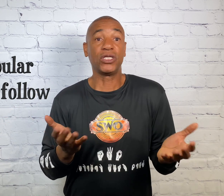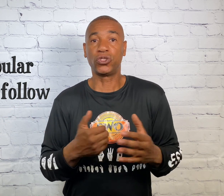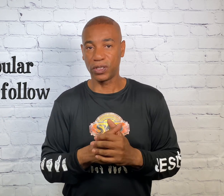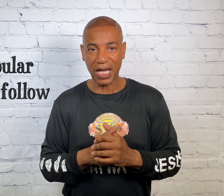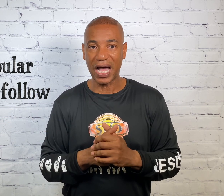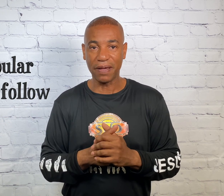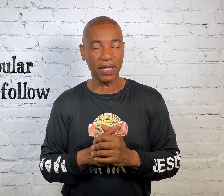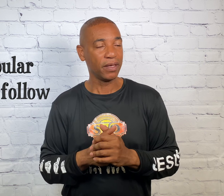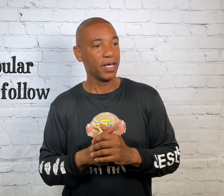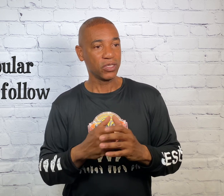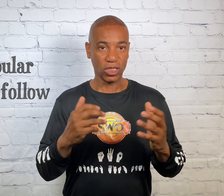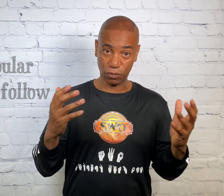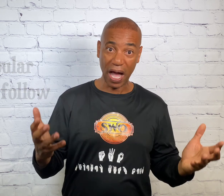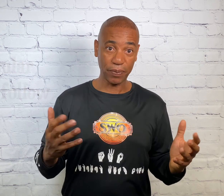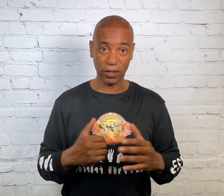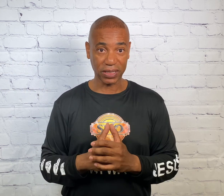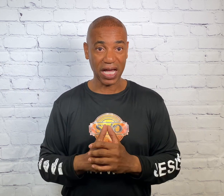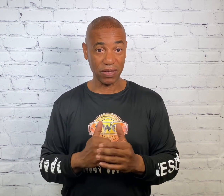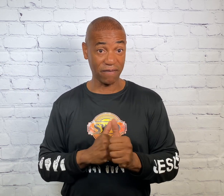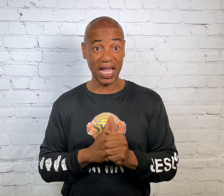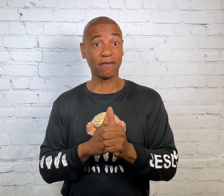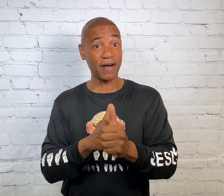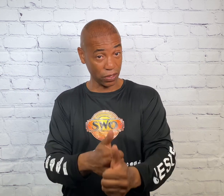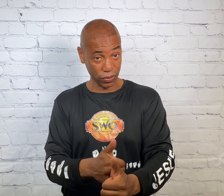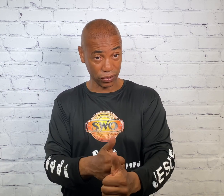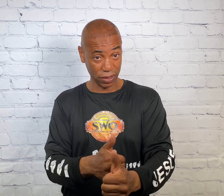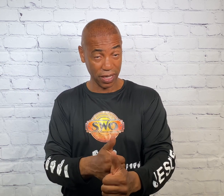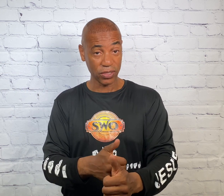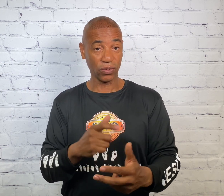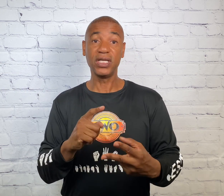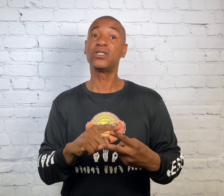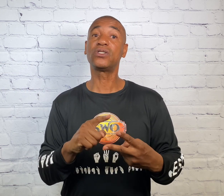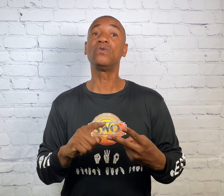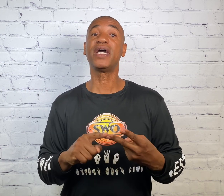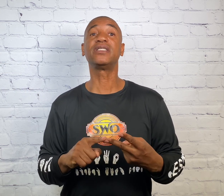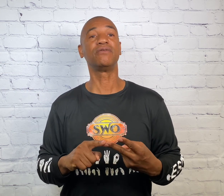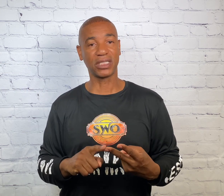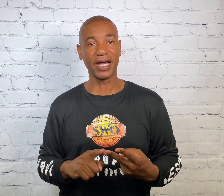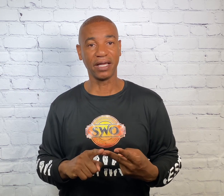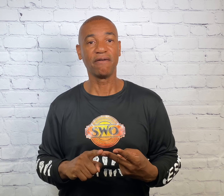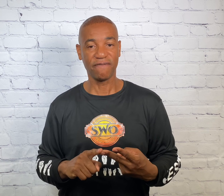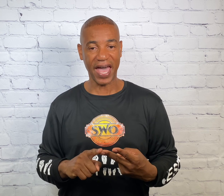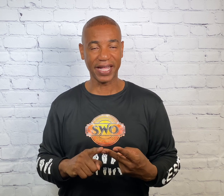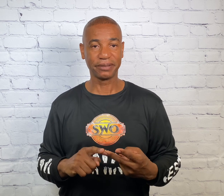short time, and since it's popular at the time, you have a lot of followers. So these are two ways of signing fad.